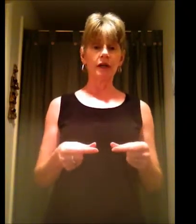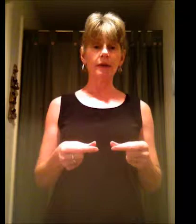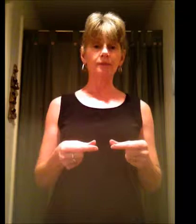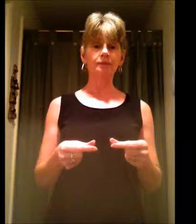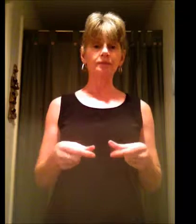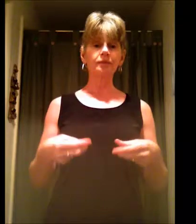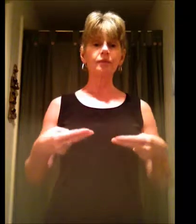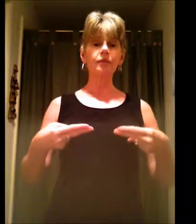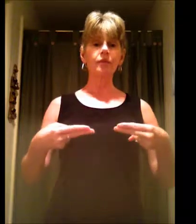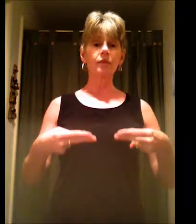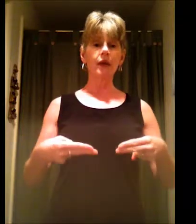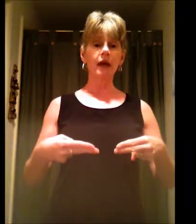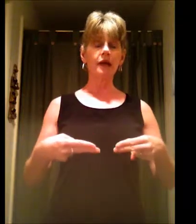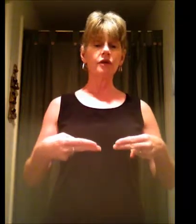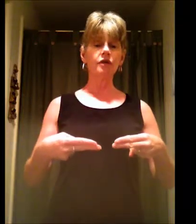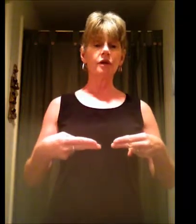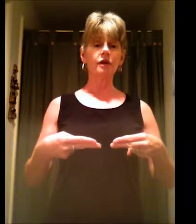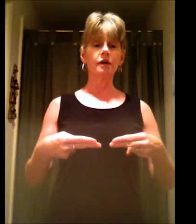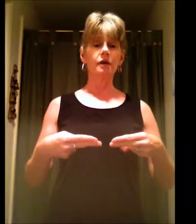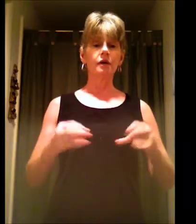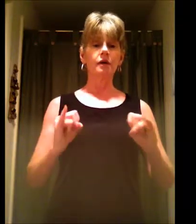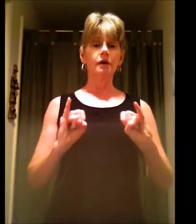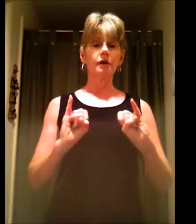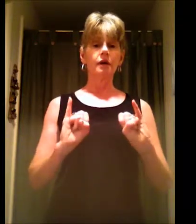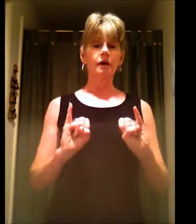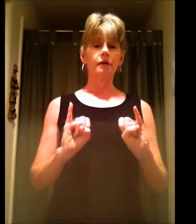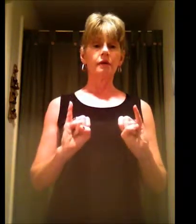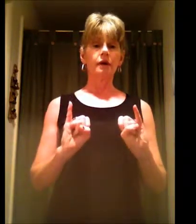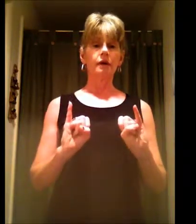G, H.